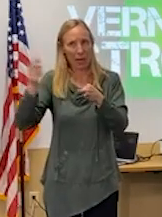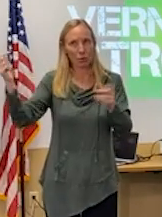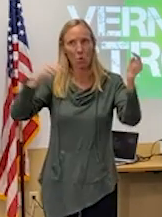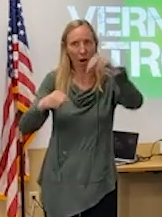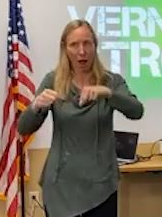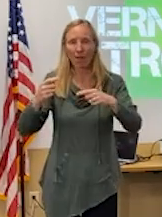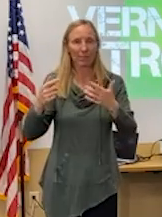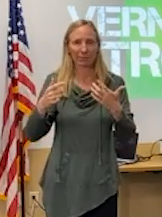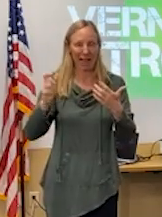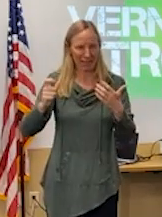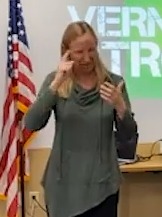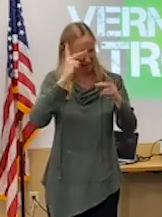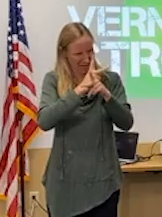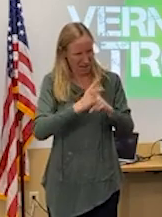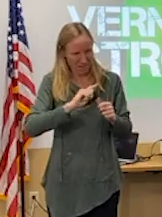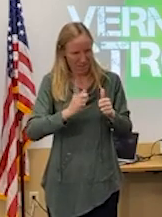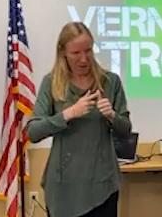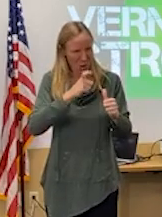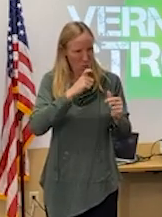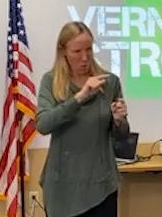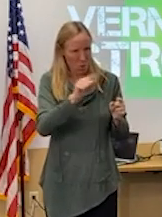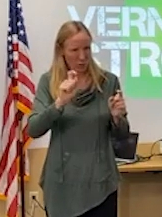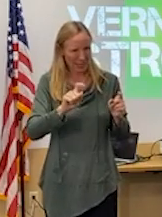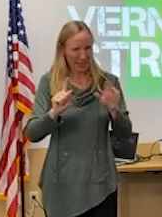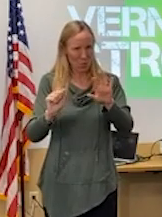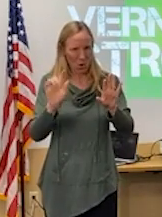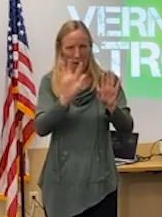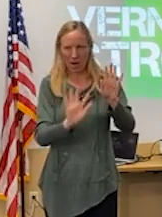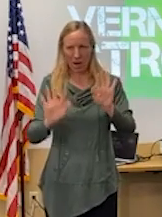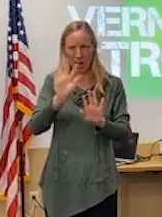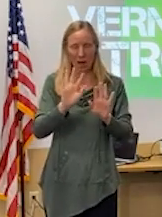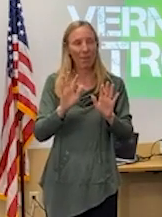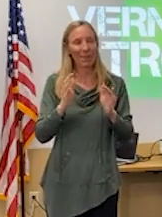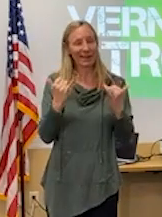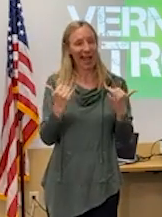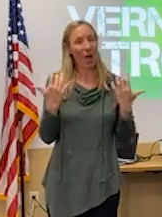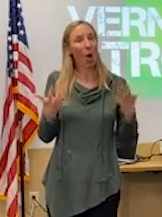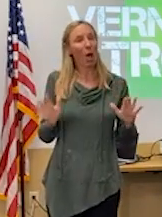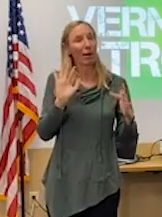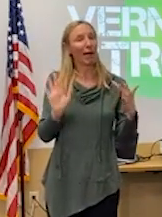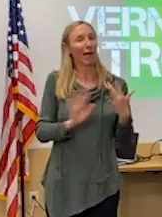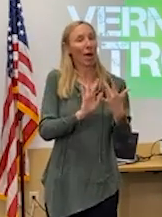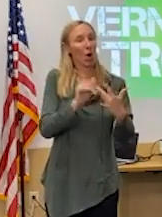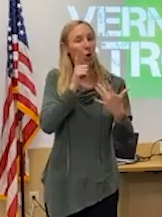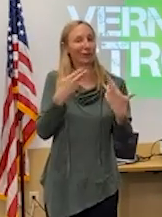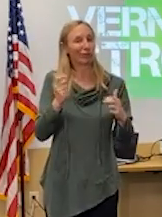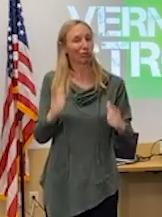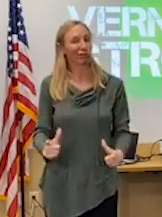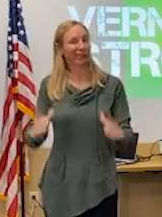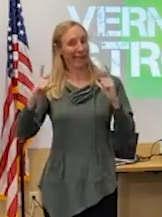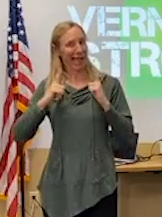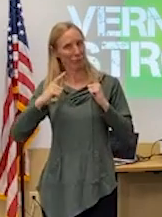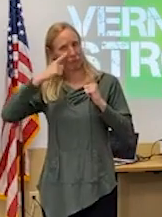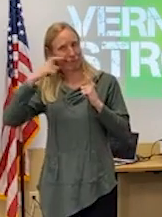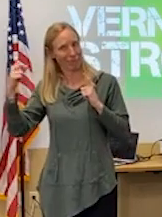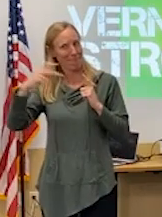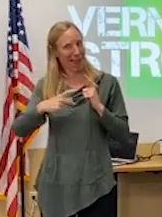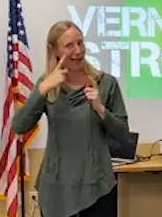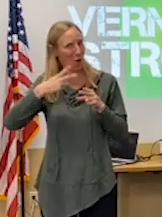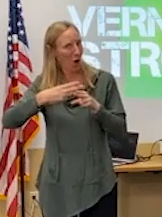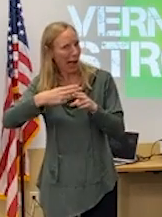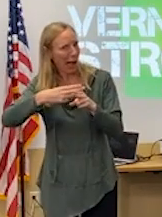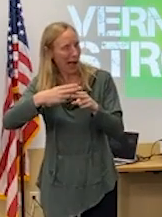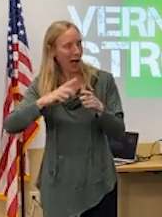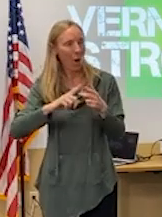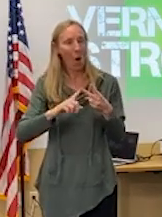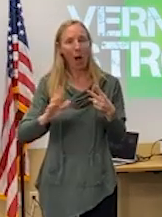we're reaching out to those who are retired that might be able to come back, people who have